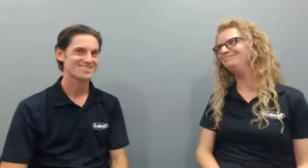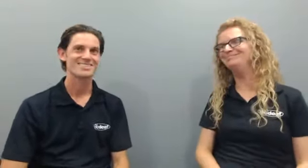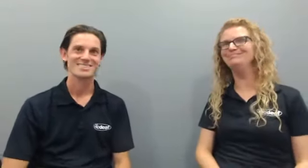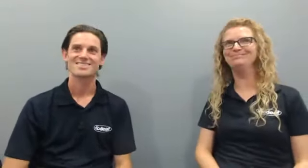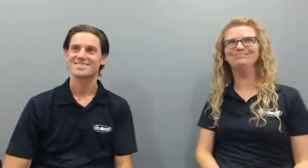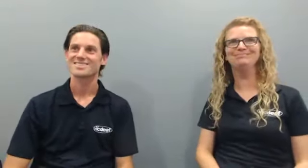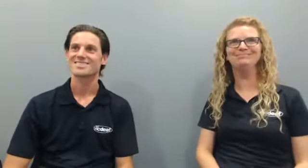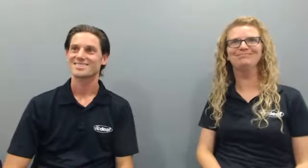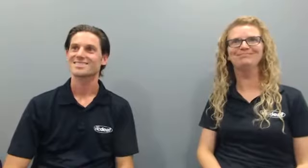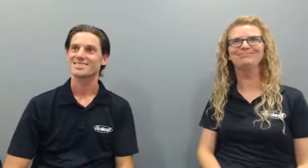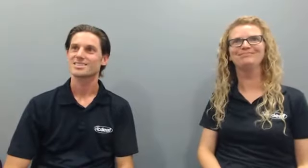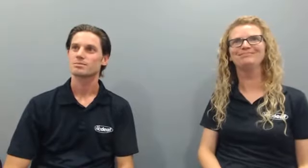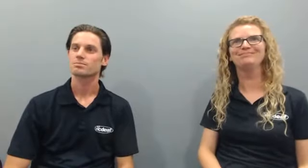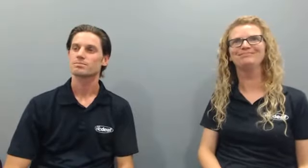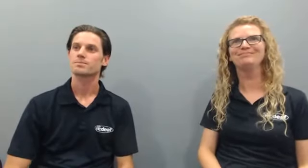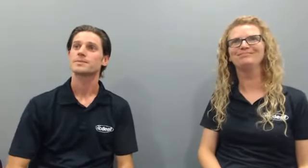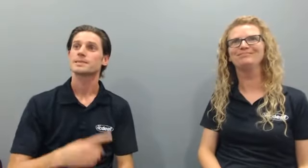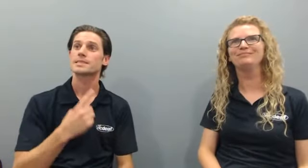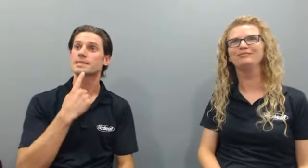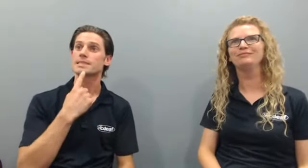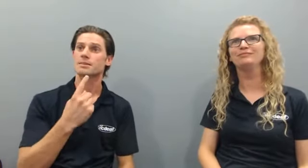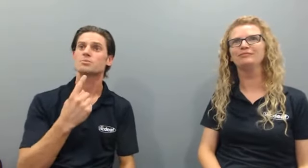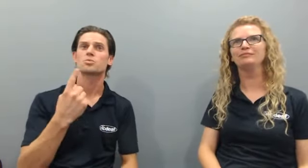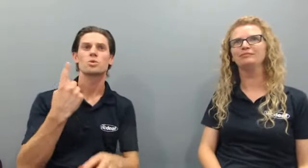do need to increase the pool of interpreters.